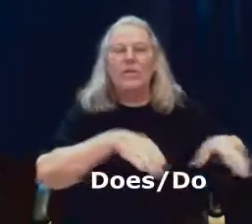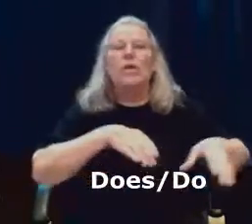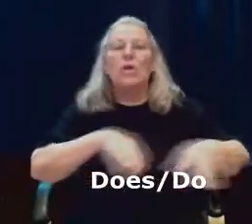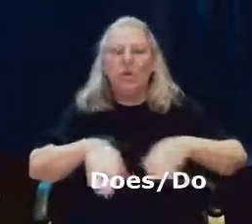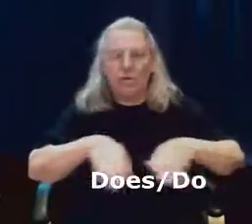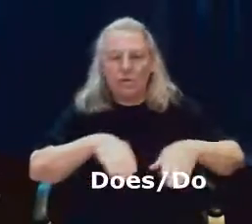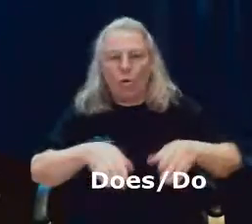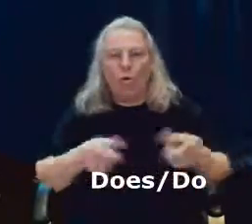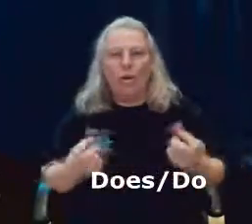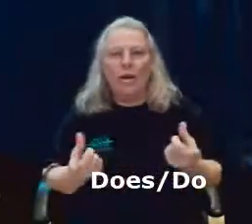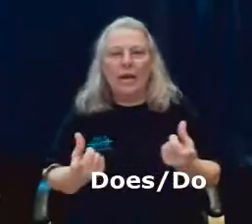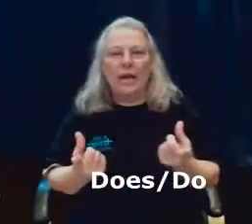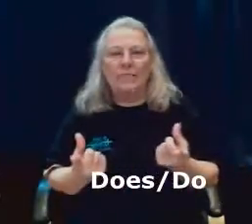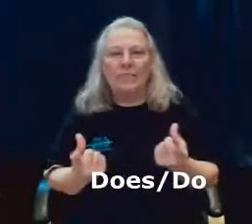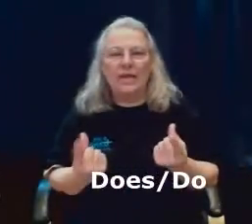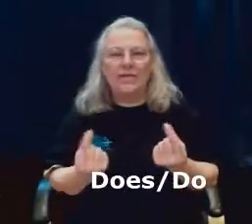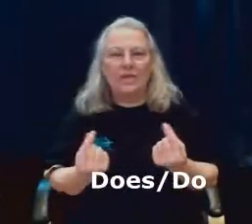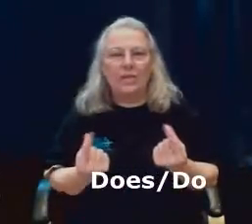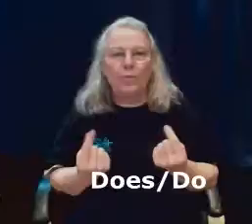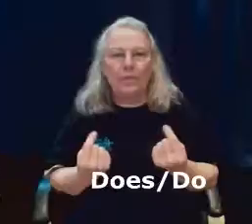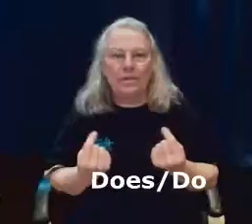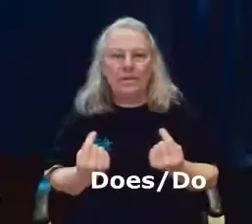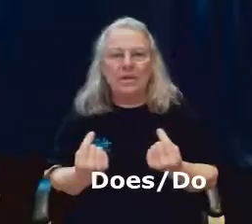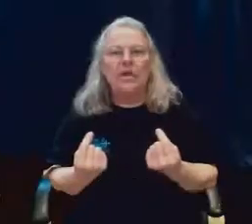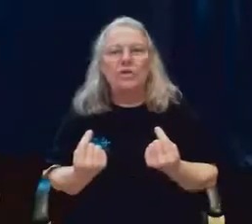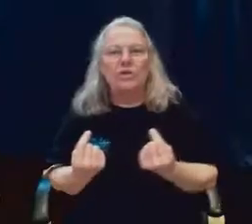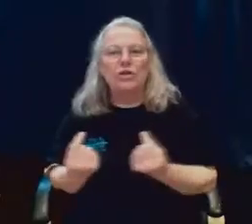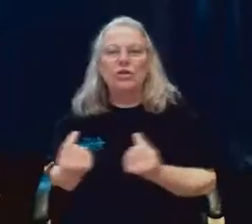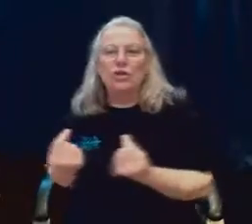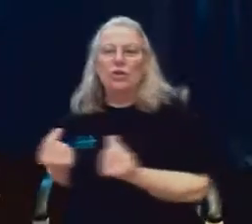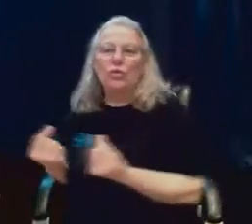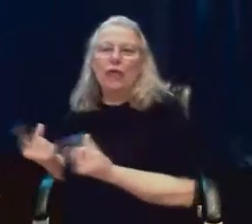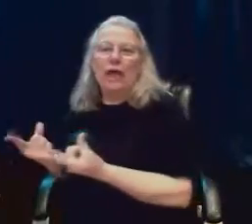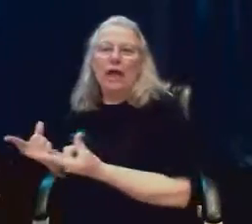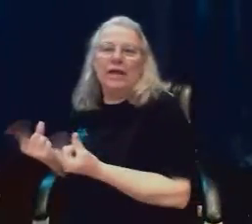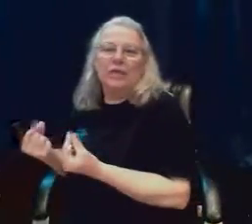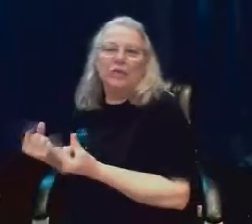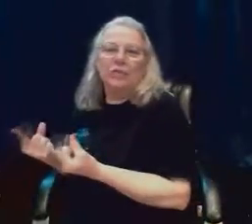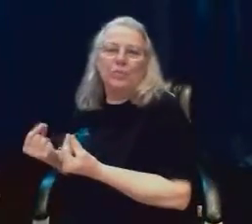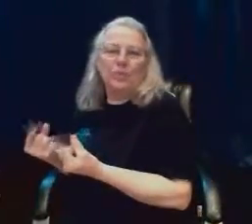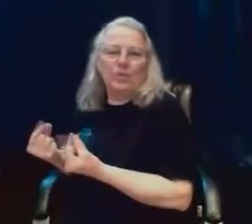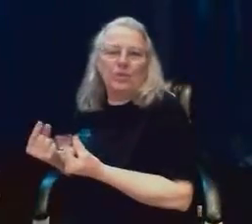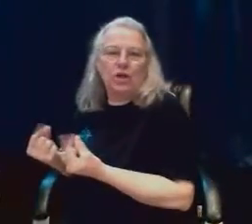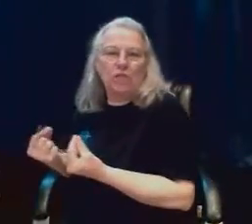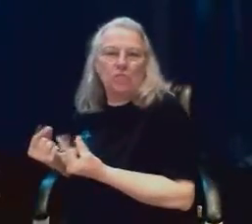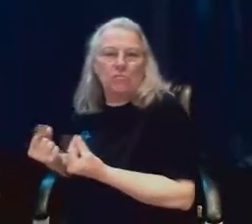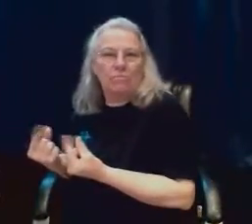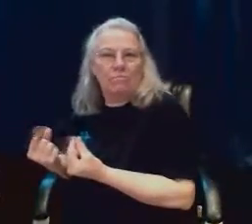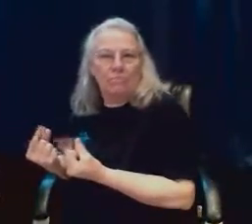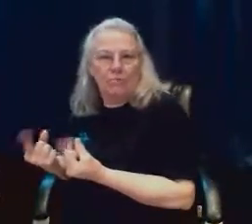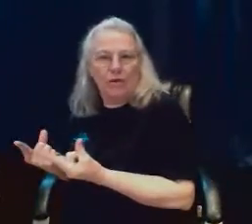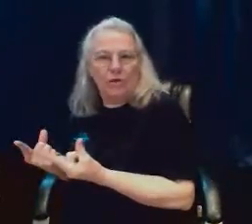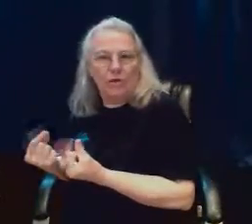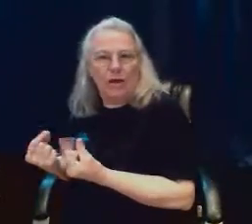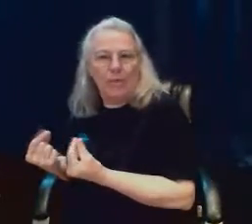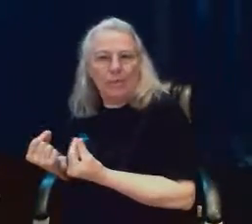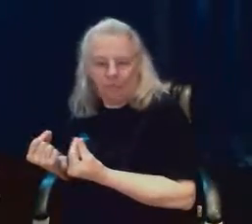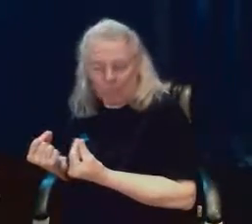it. Or if it is in the present, to do, and it's just pinching your thumb and your